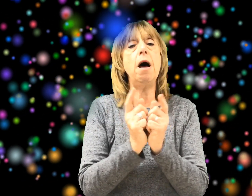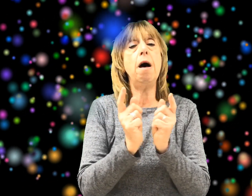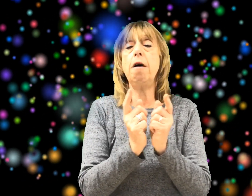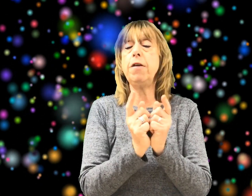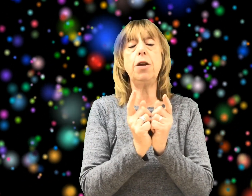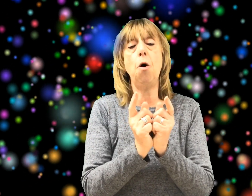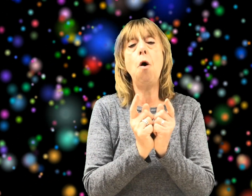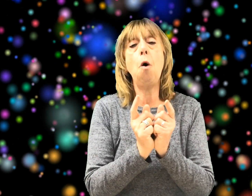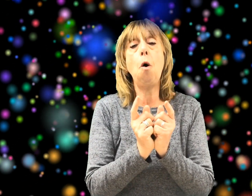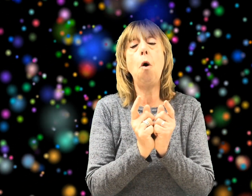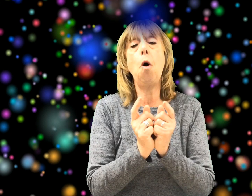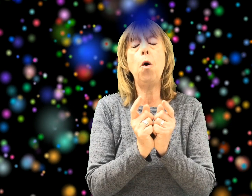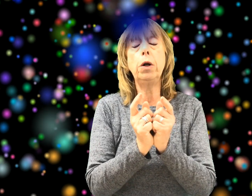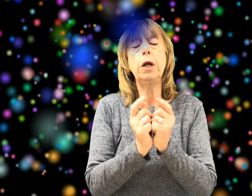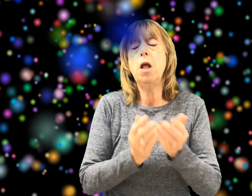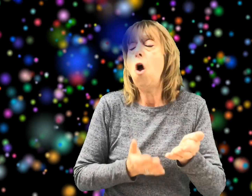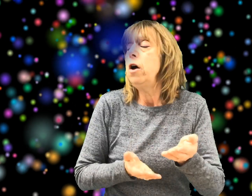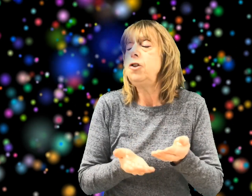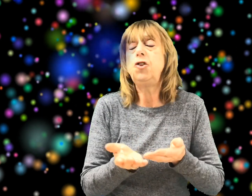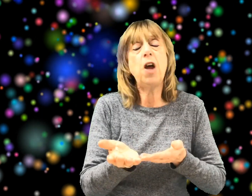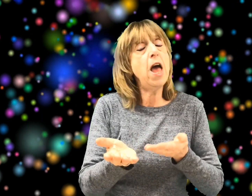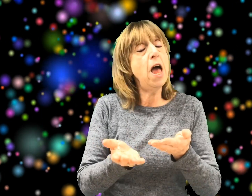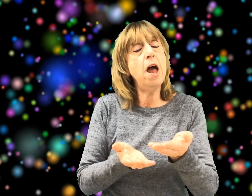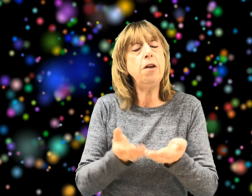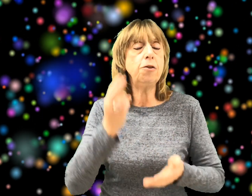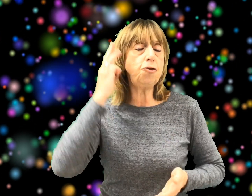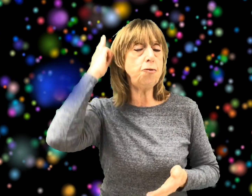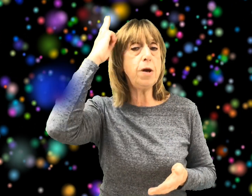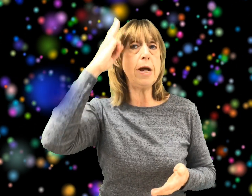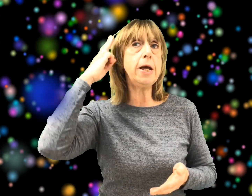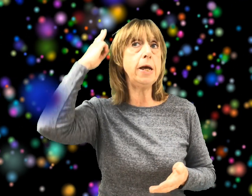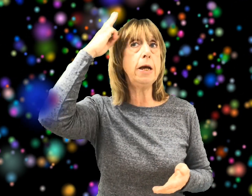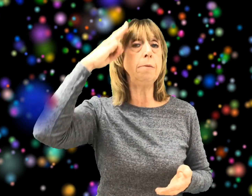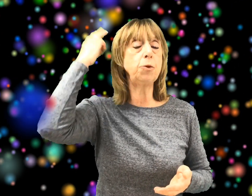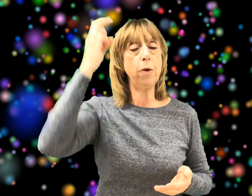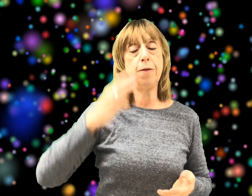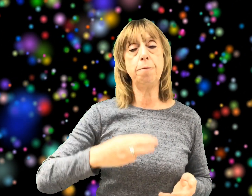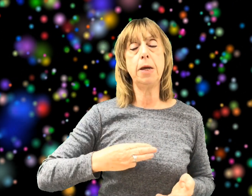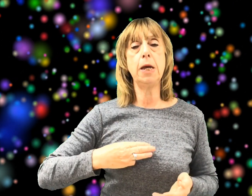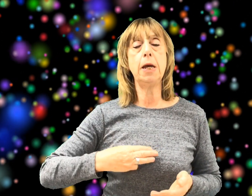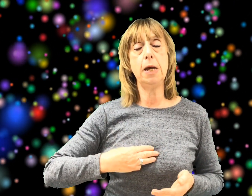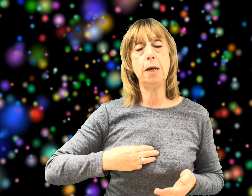of it all. Share your dreams with me.